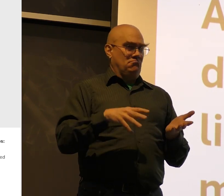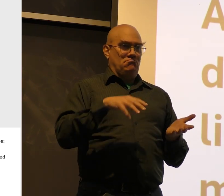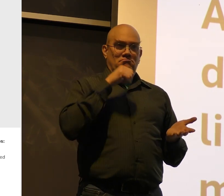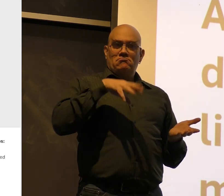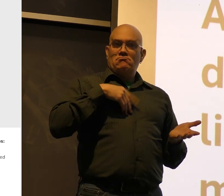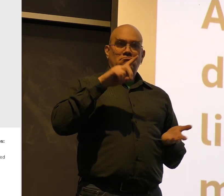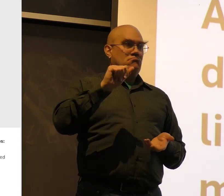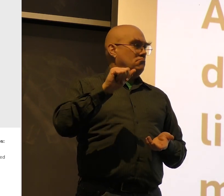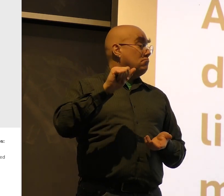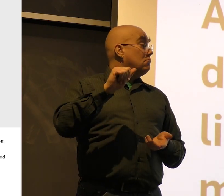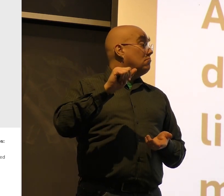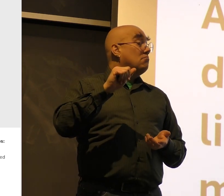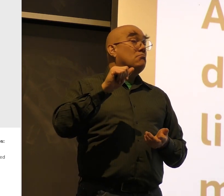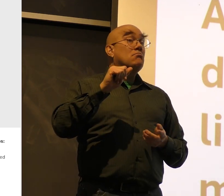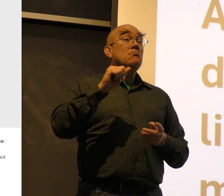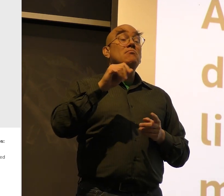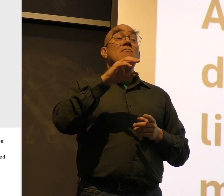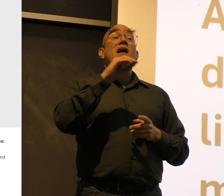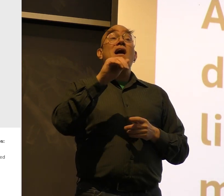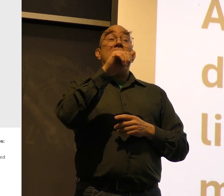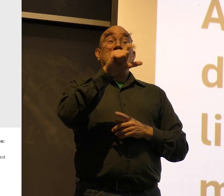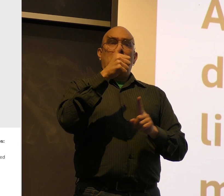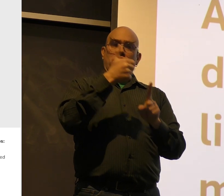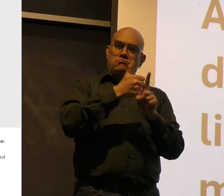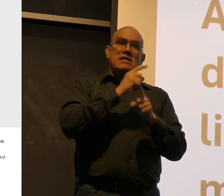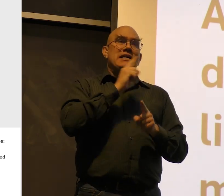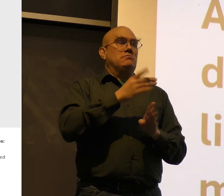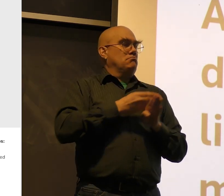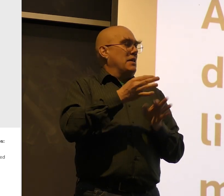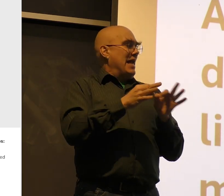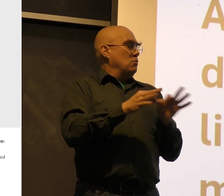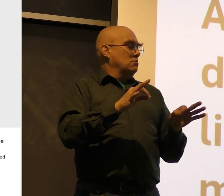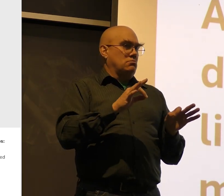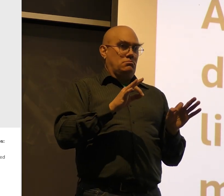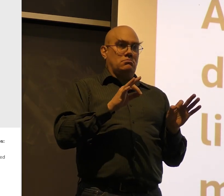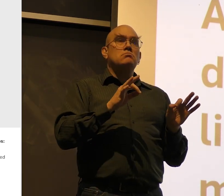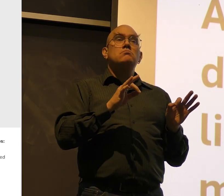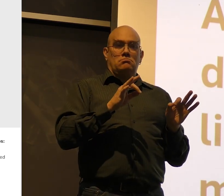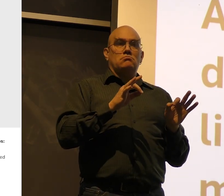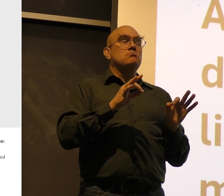Deaf culture meant not accepting the term disability. At ASL, was our primary